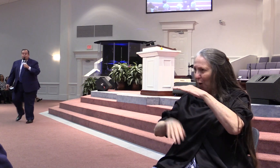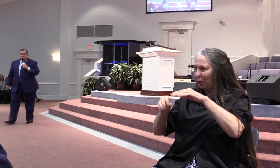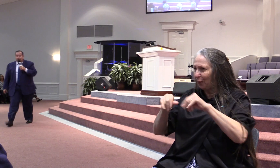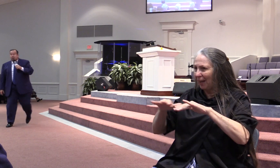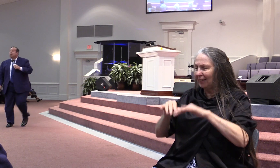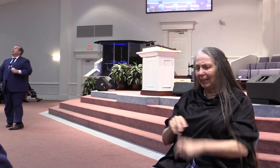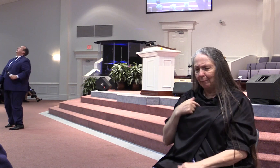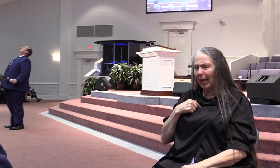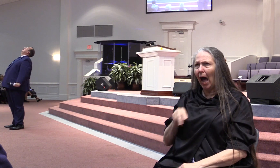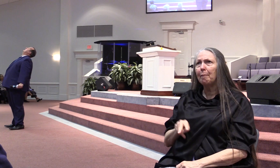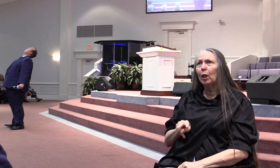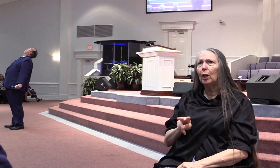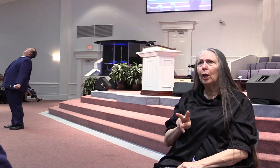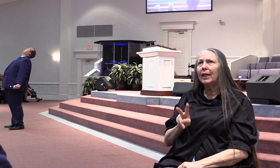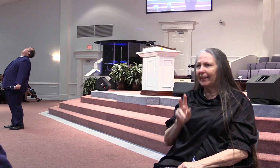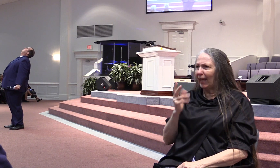standing there looking.